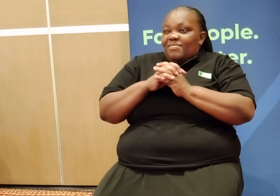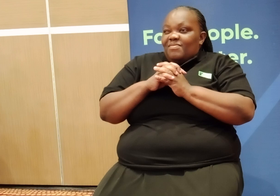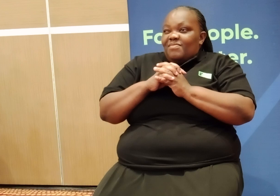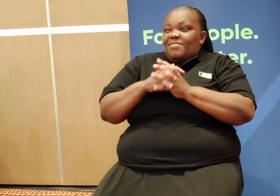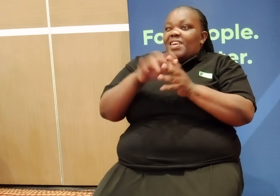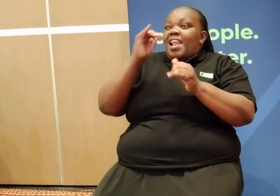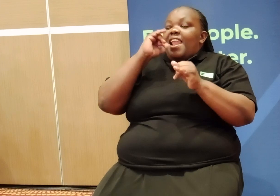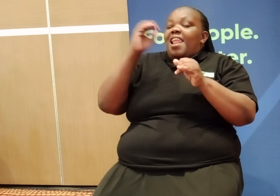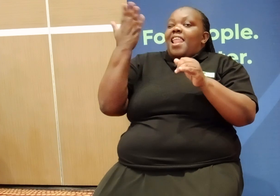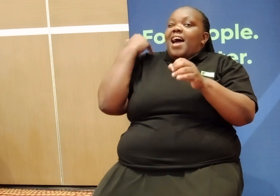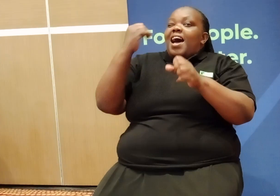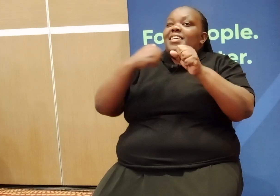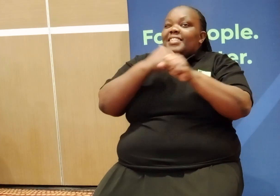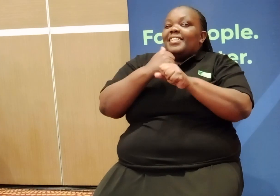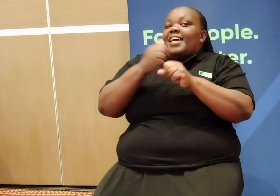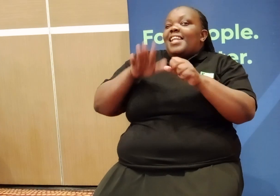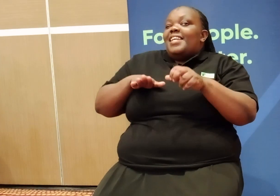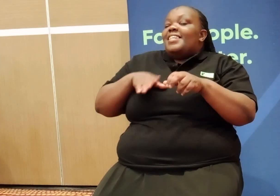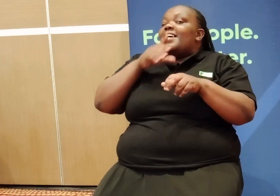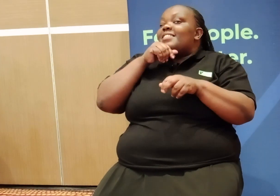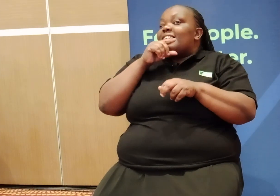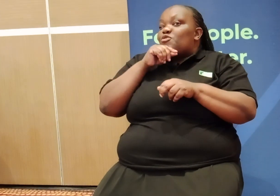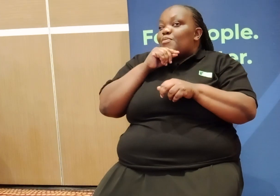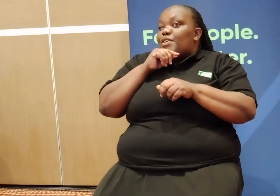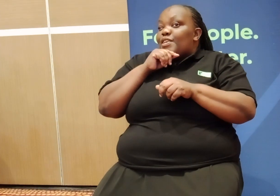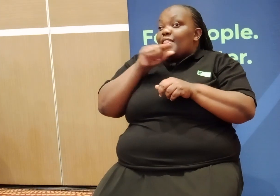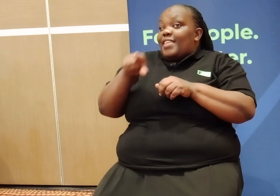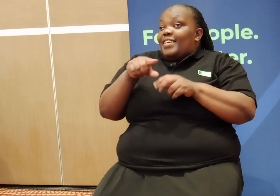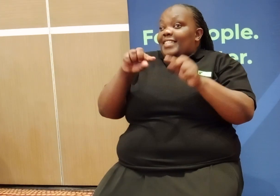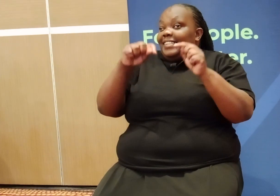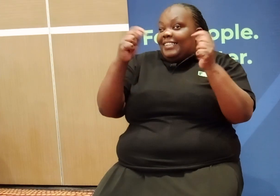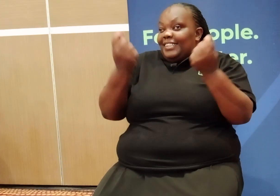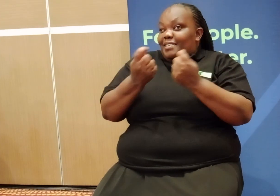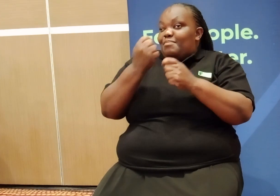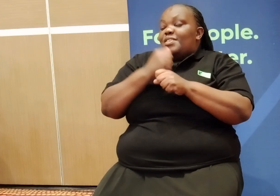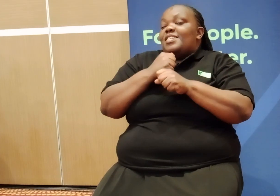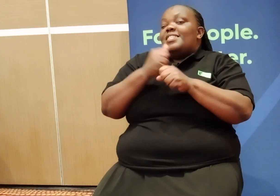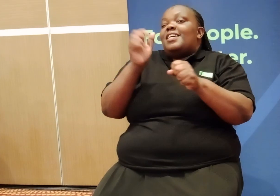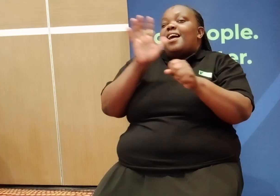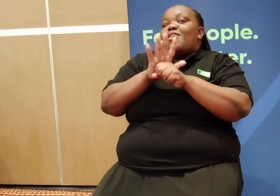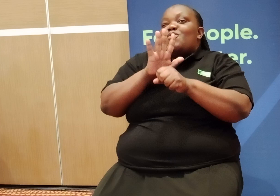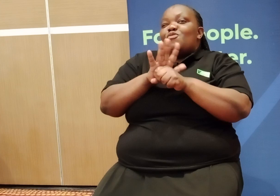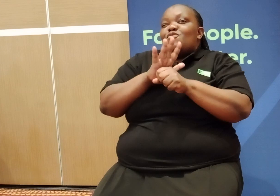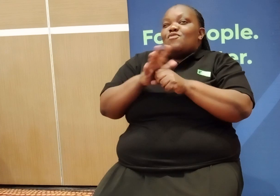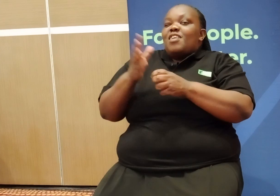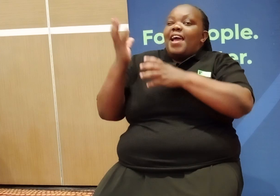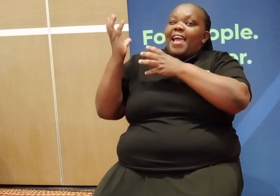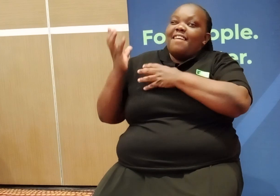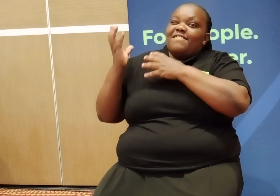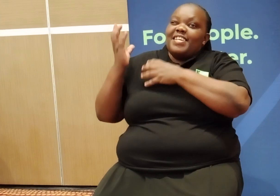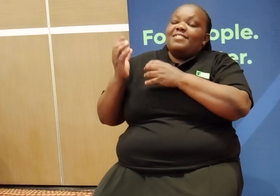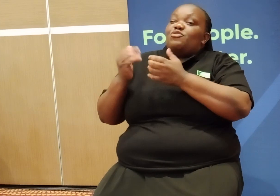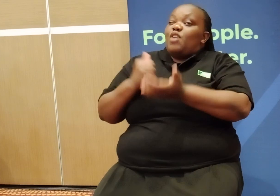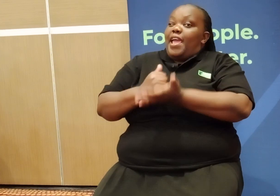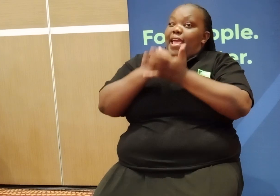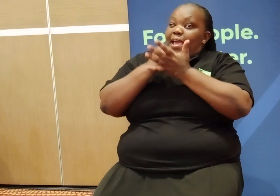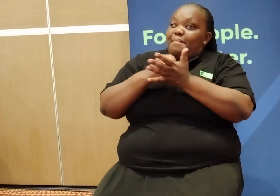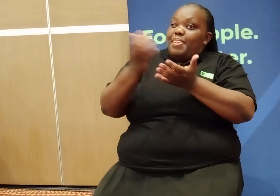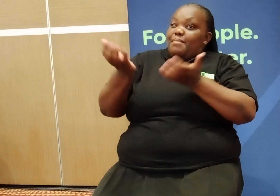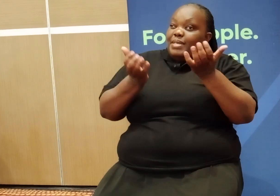Last year, ladies and gentlemen, this team did a lot of heavy lifting to help the business